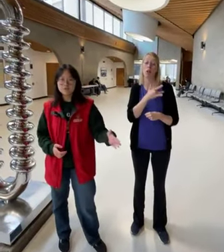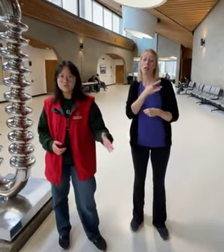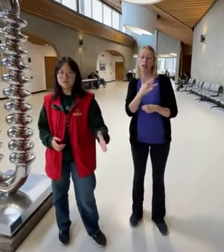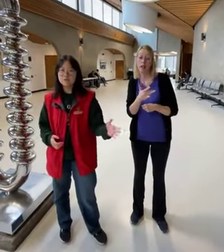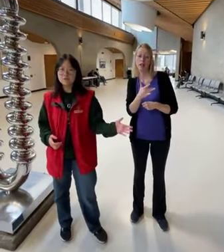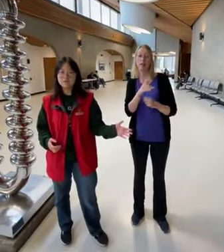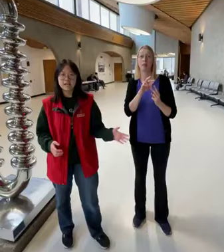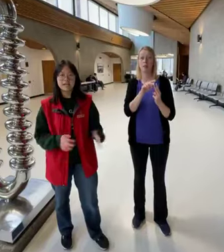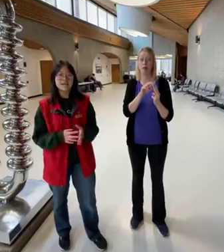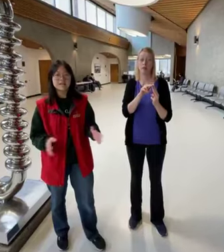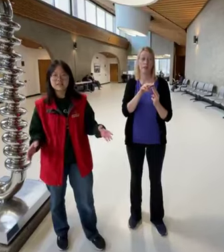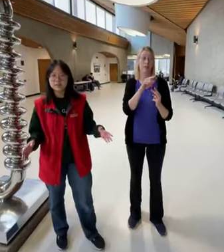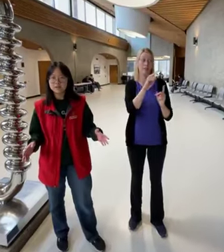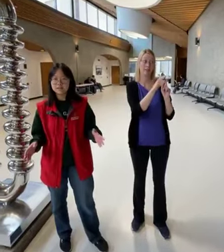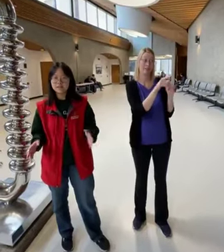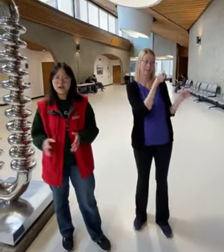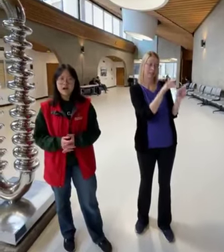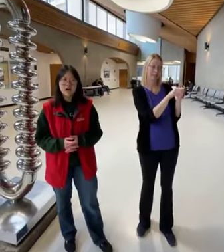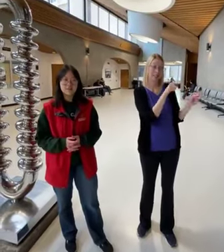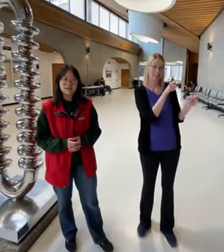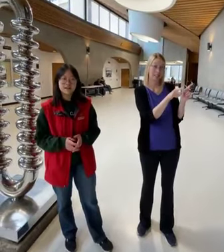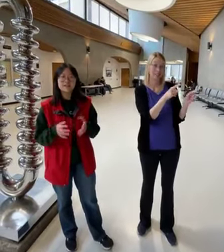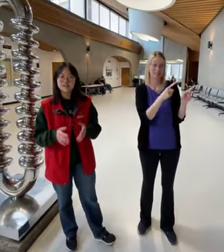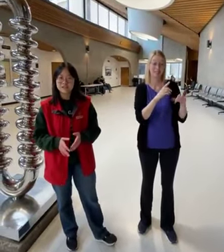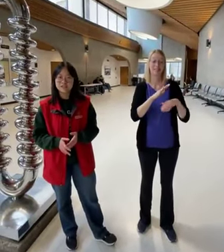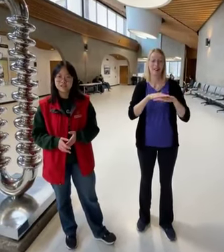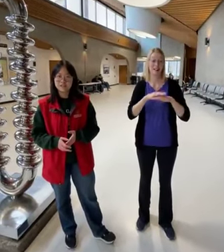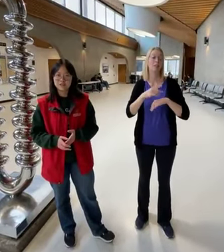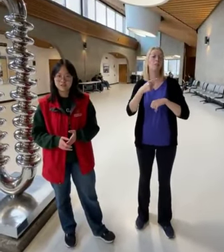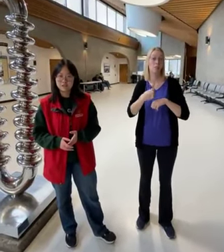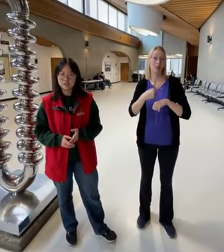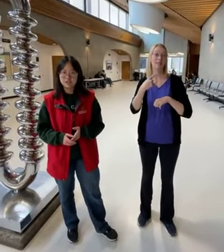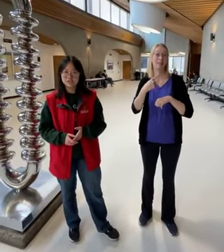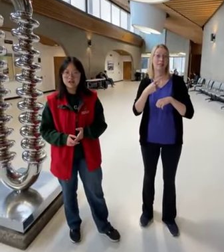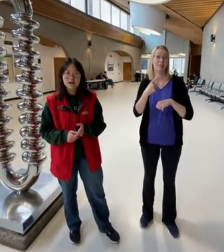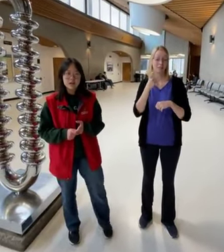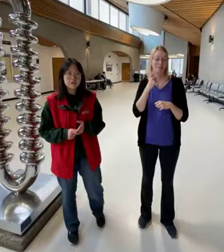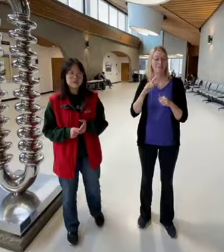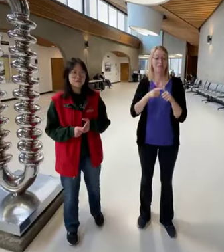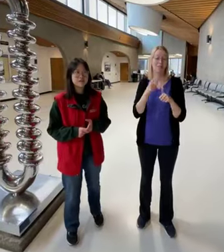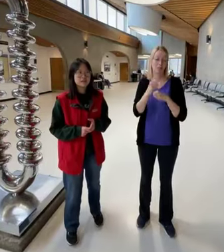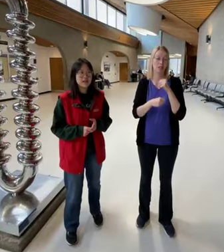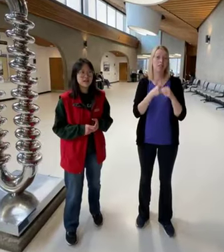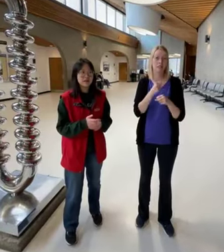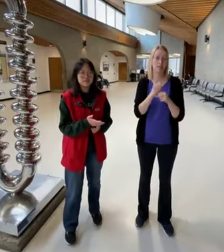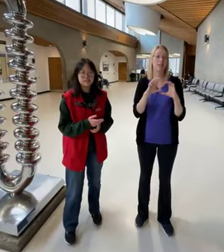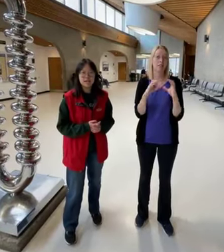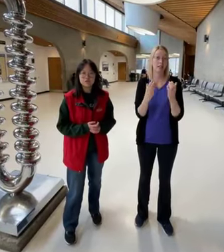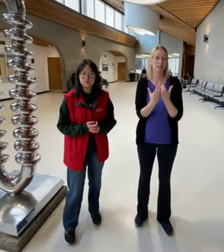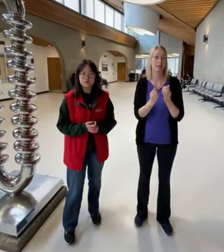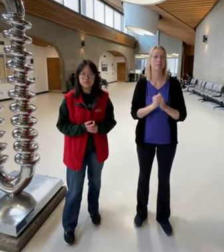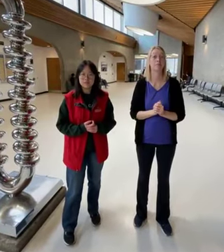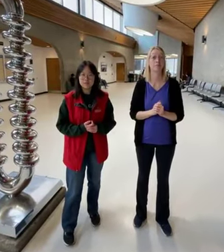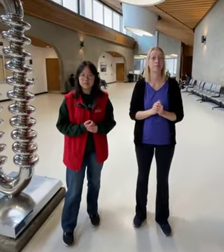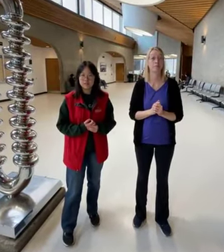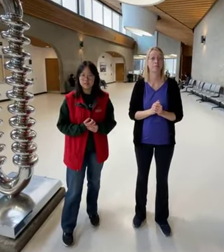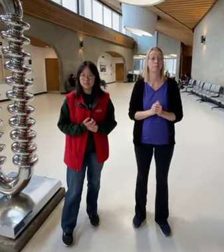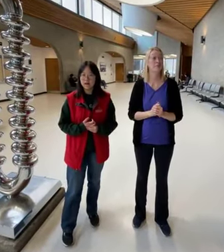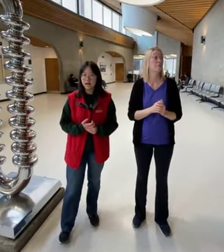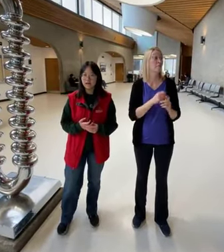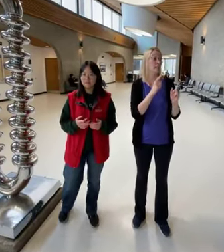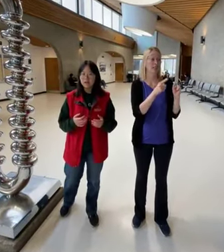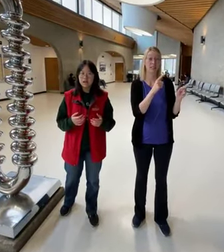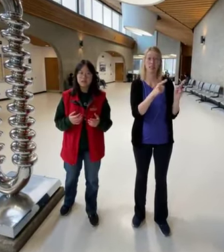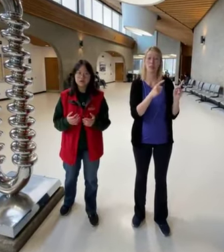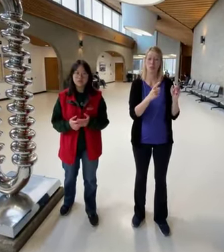Science Theaters 140 or 148 at least once, and again, especially in your first year. But in terms, again, of these classrooms being some of the